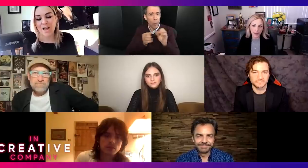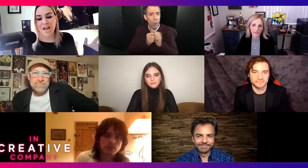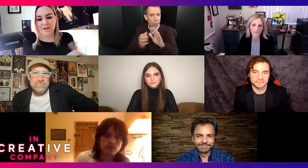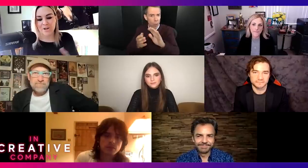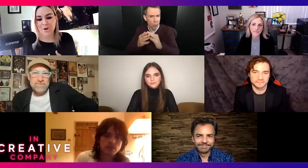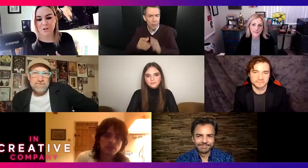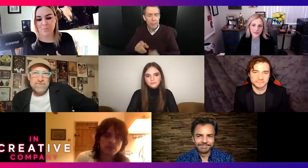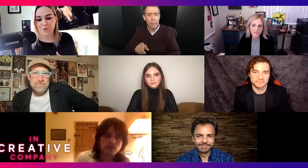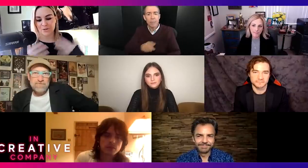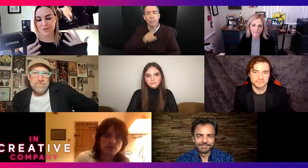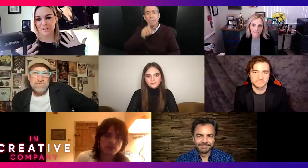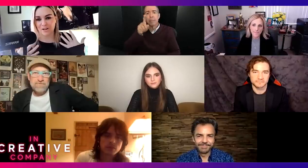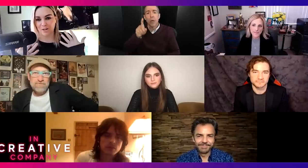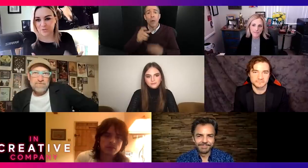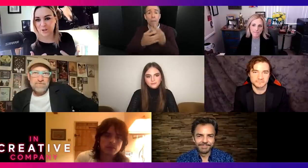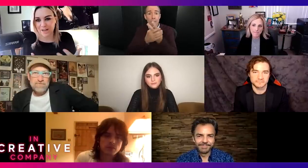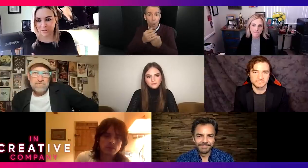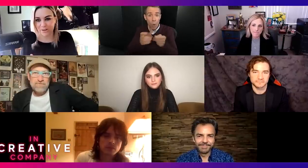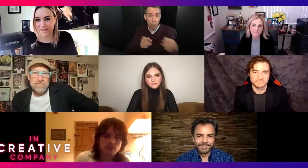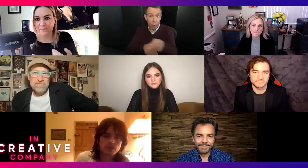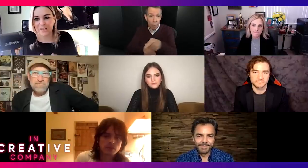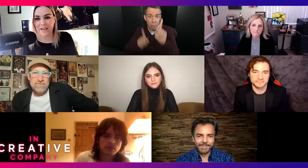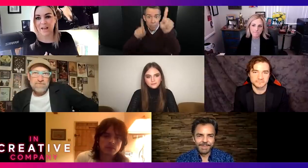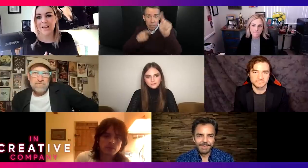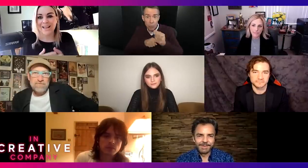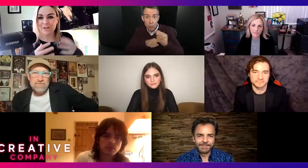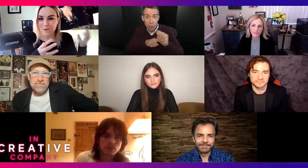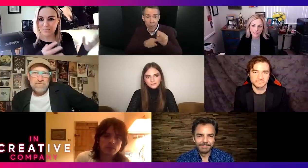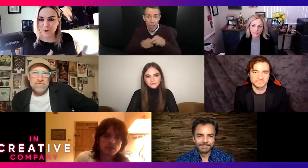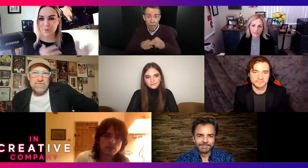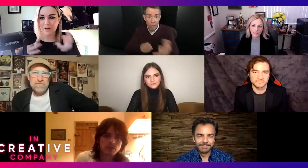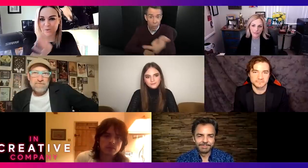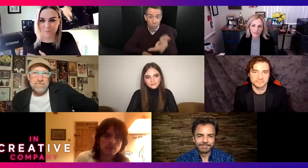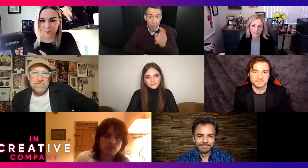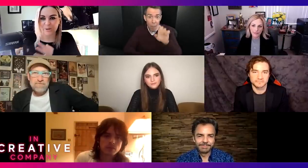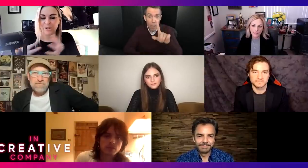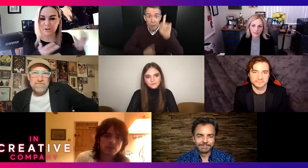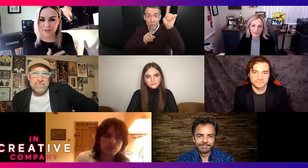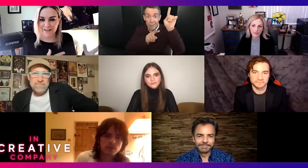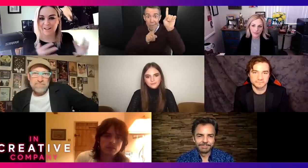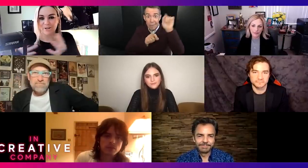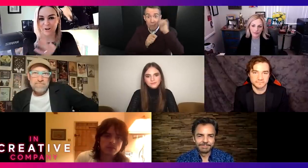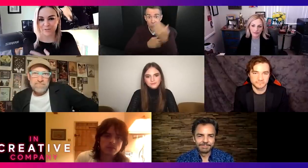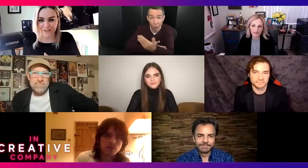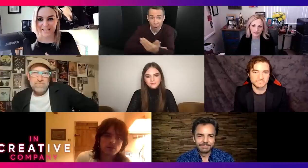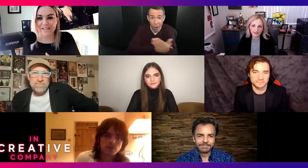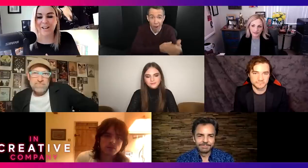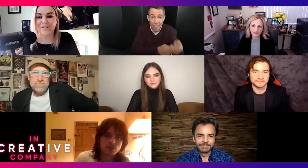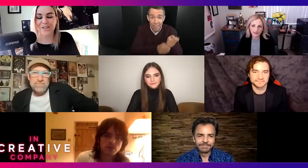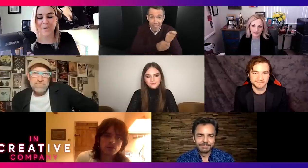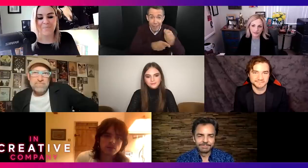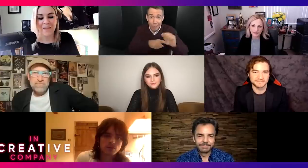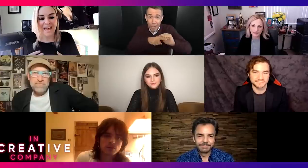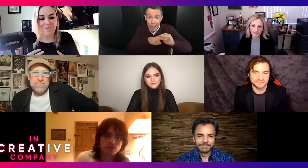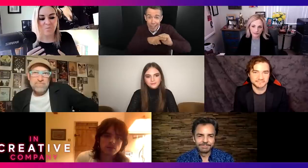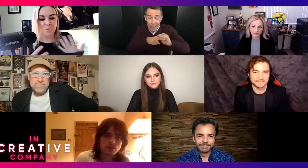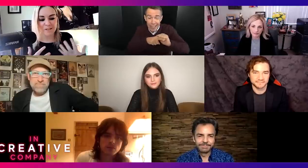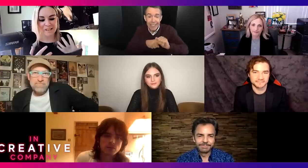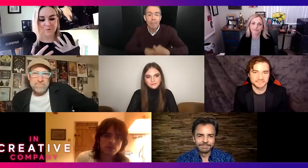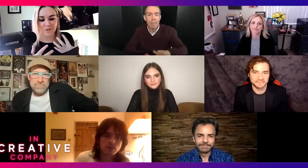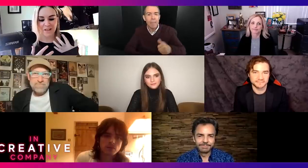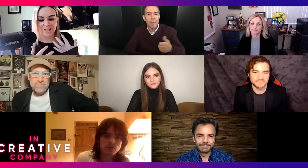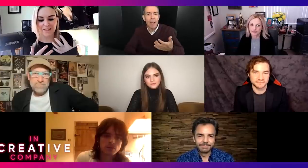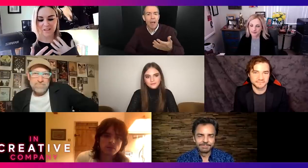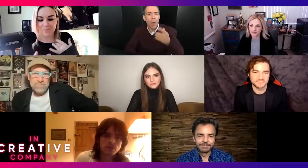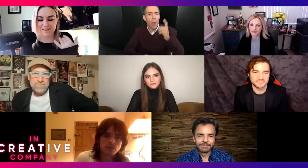have. And I know that you both also did a lot of training alongside Emilia in terms of going onto a boat and learning a lot of the details. And what